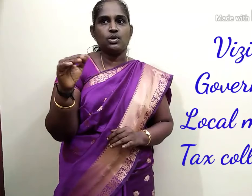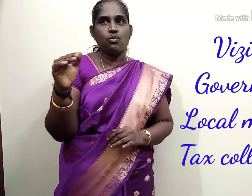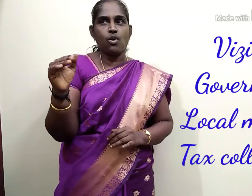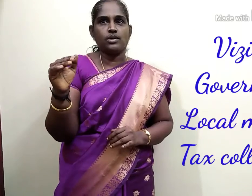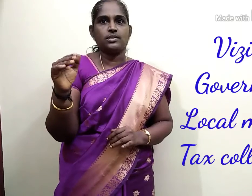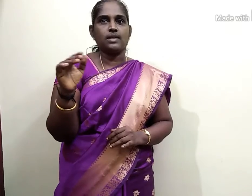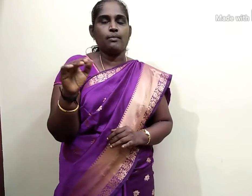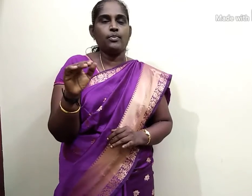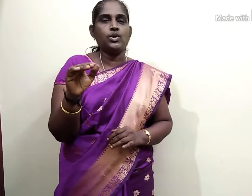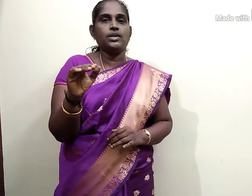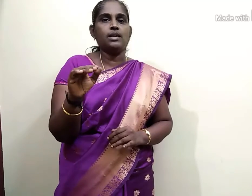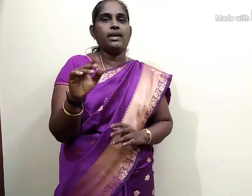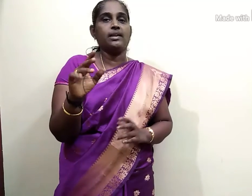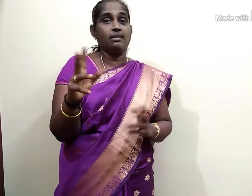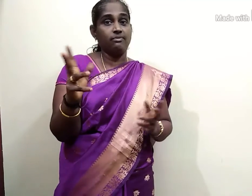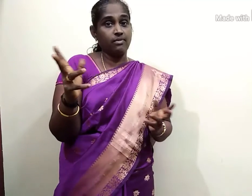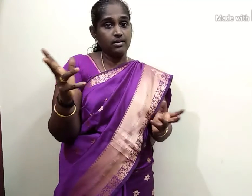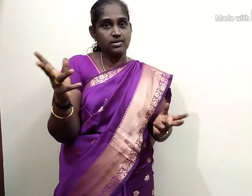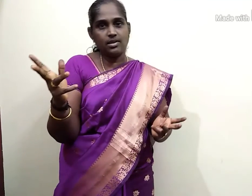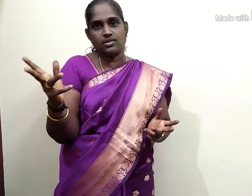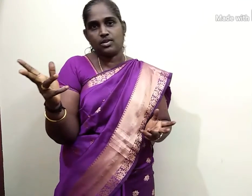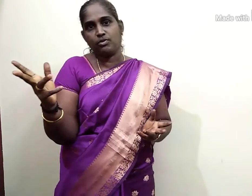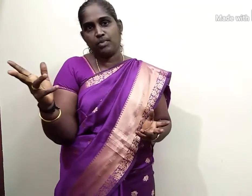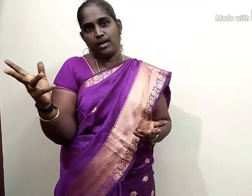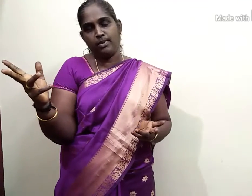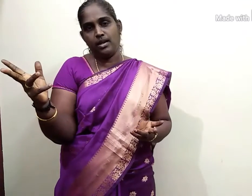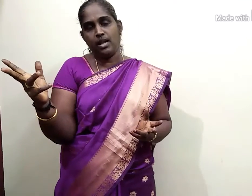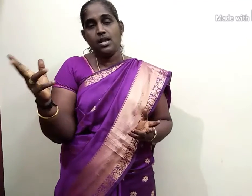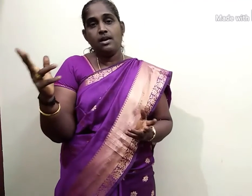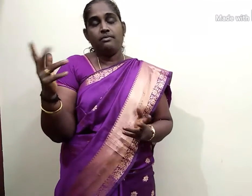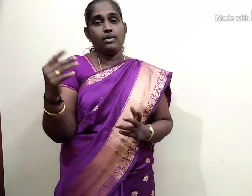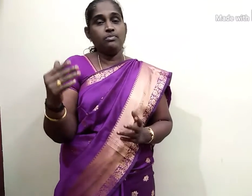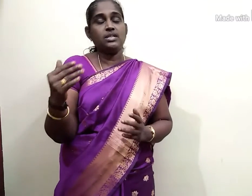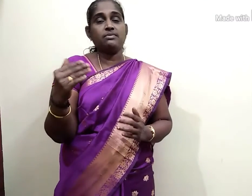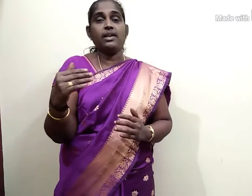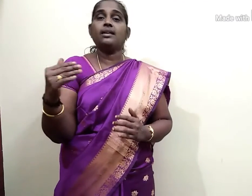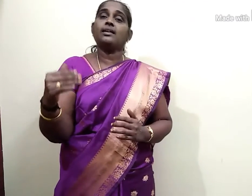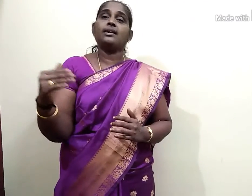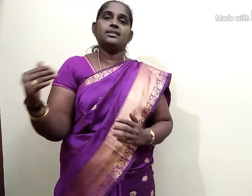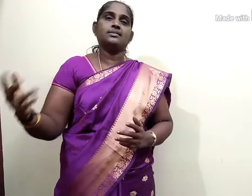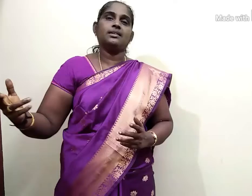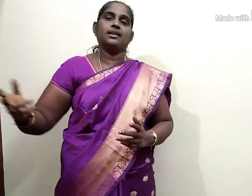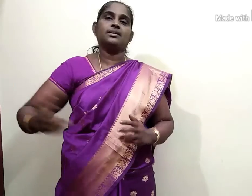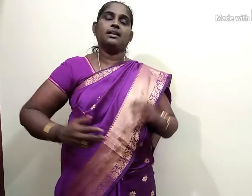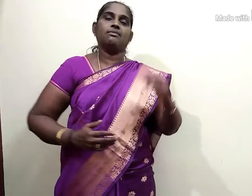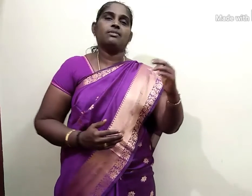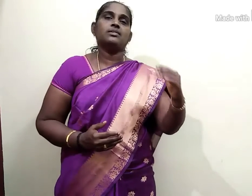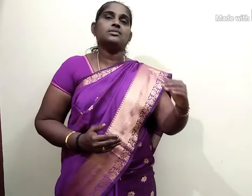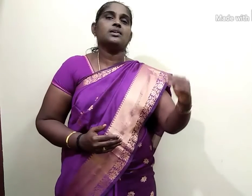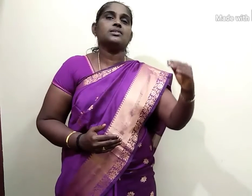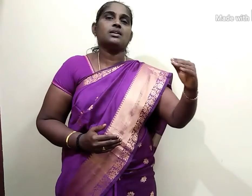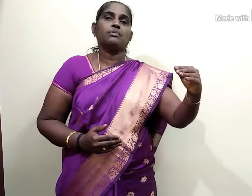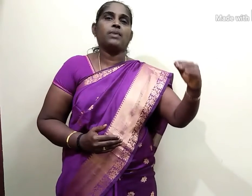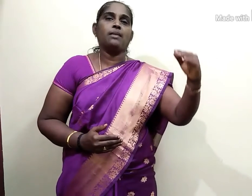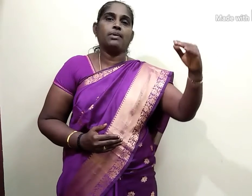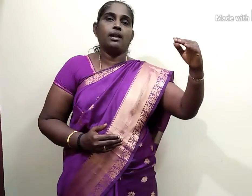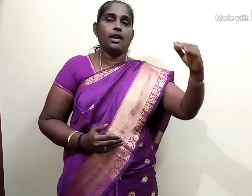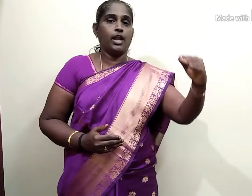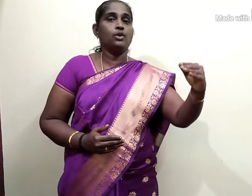system was supported by different sets of people. From this we can understand that different sets of people